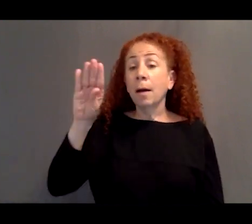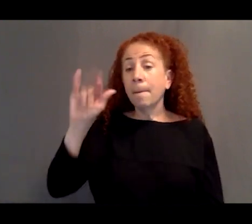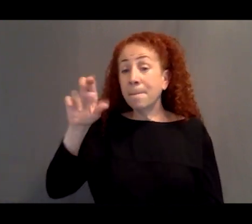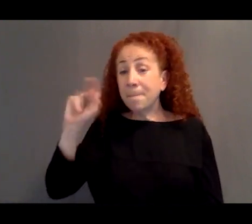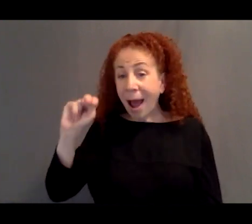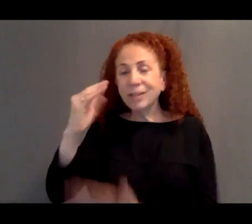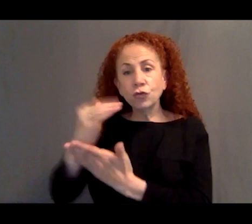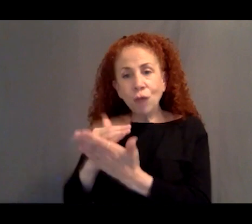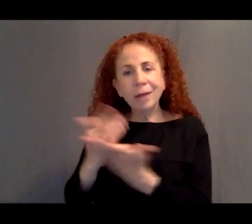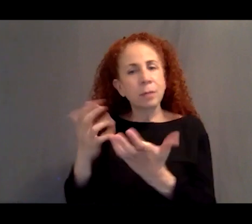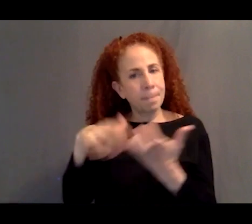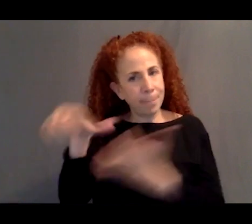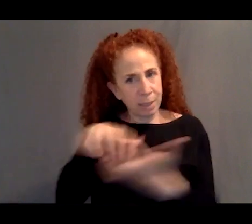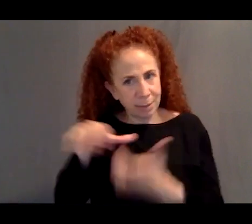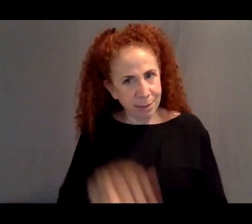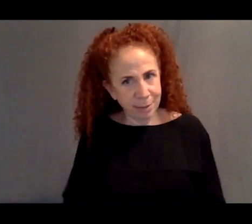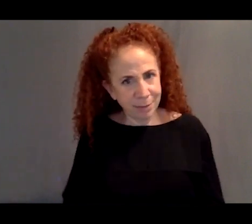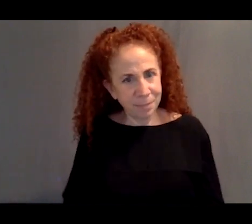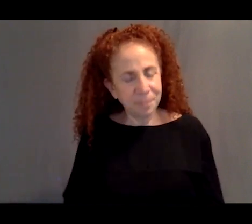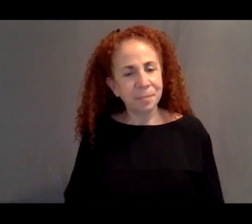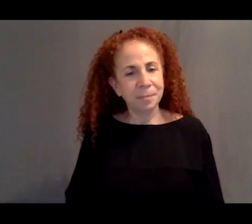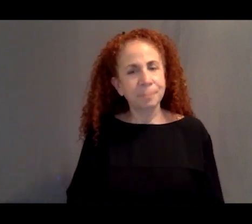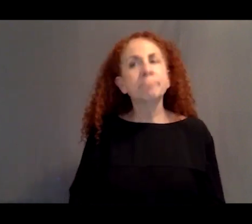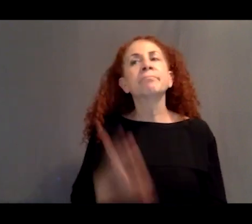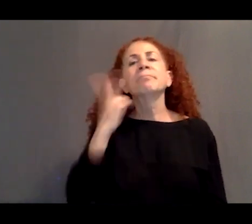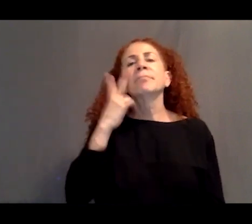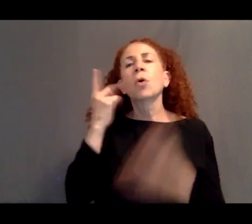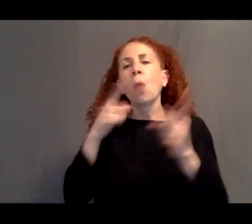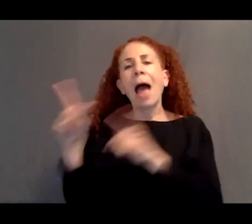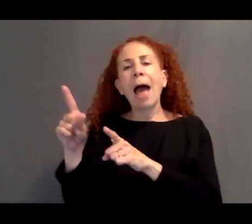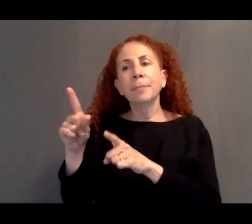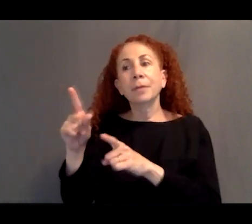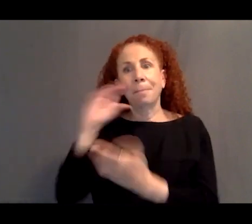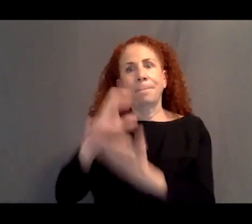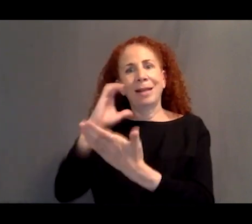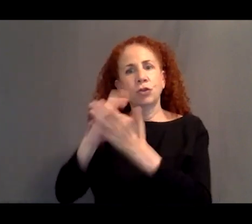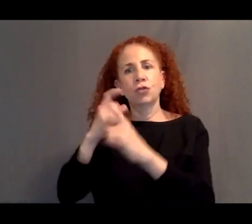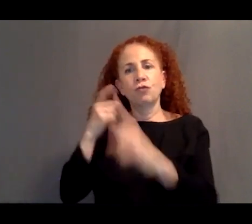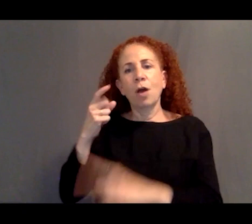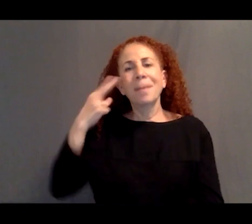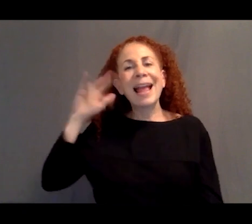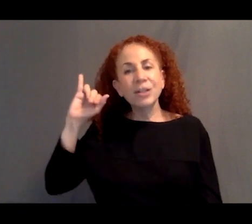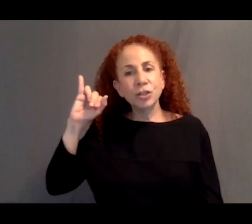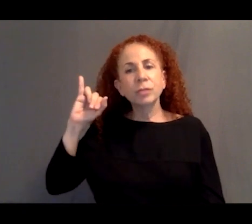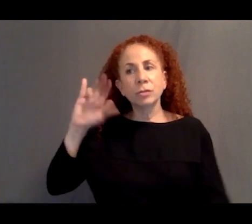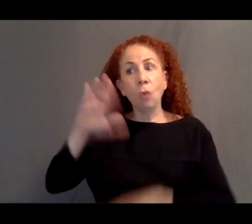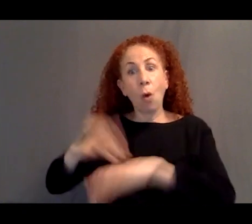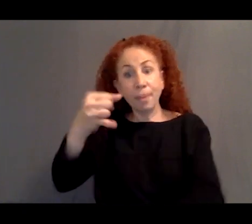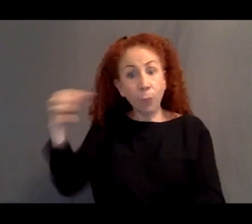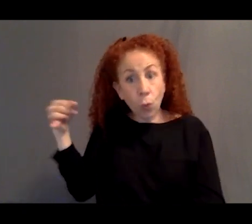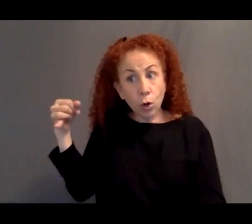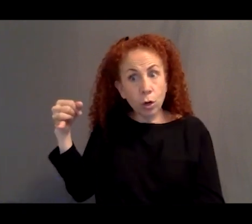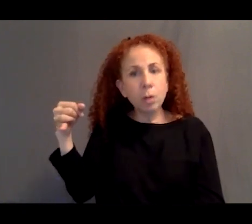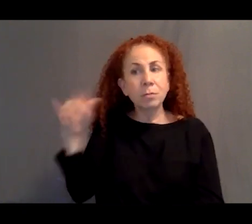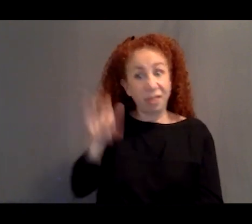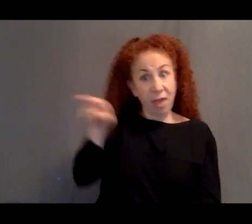mixed at best. And we're seeing some images of what's happening with Haitians on the border. But I